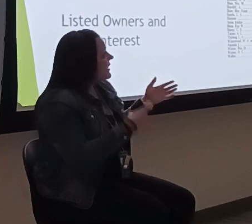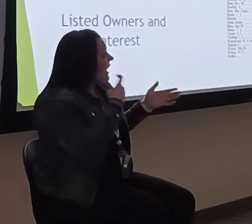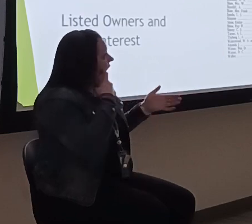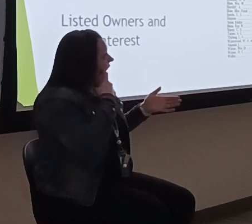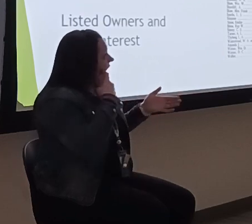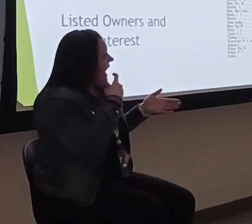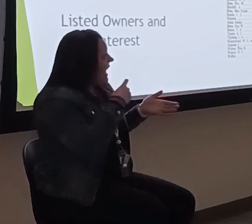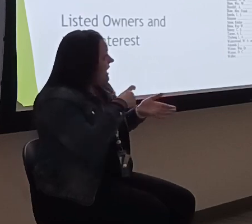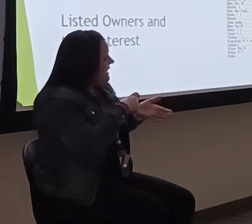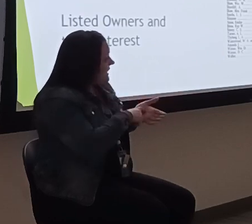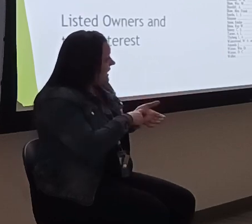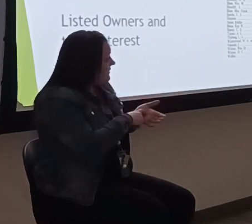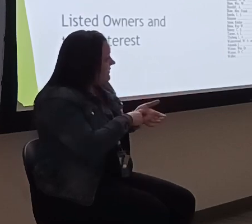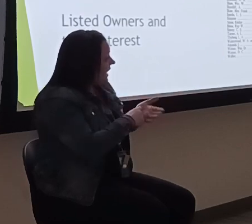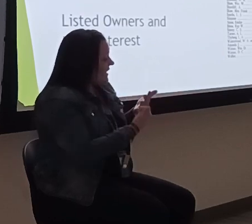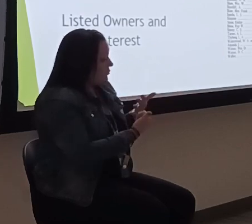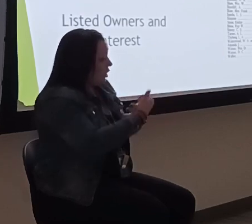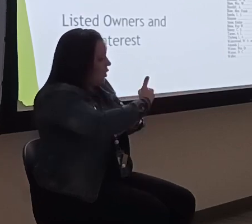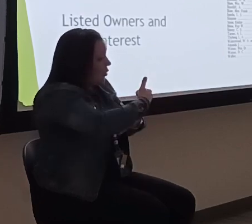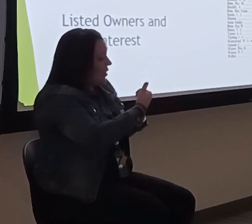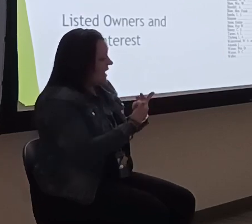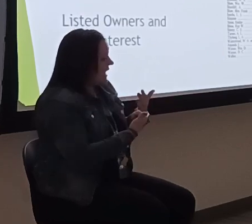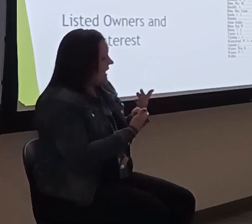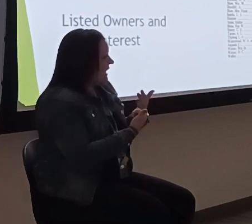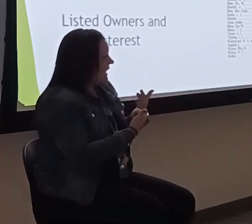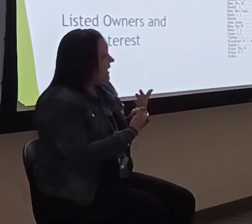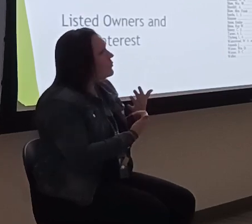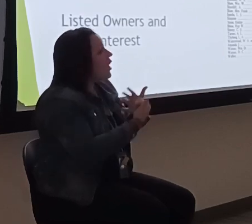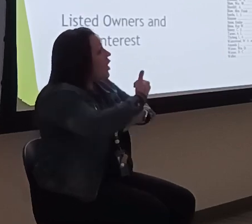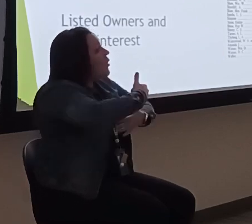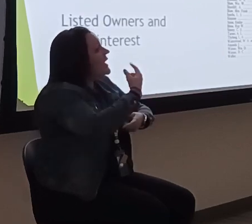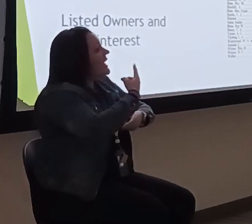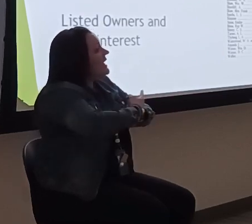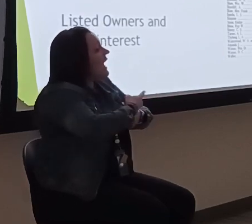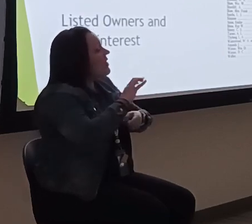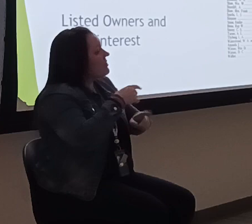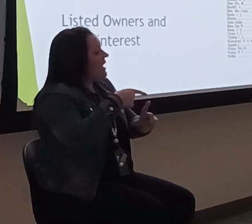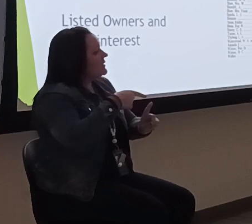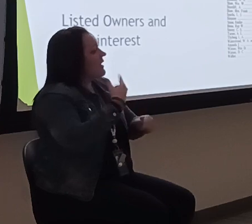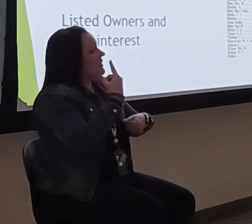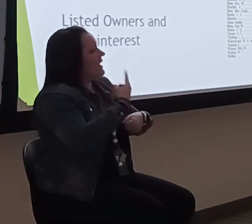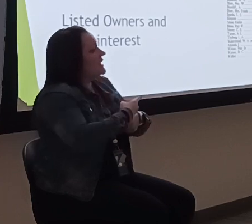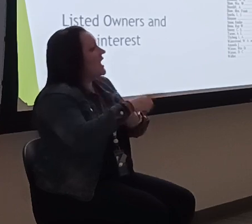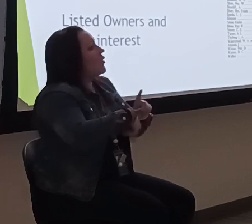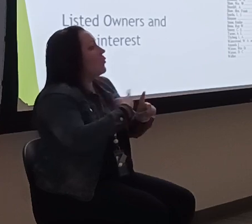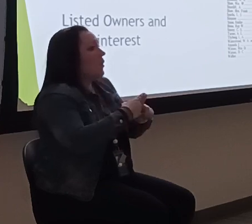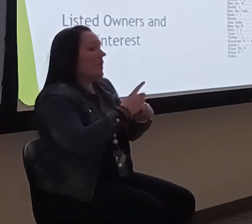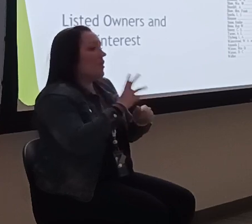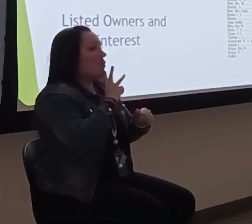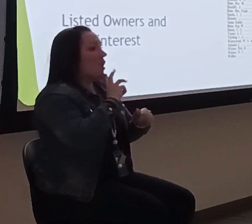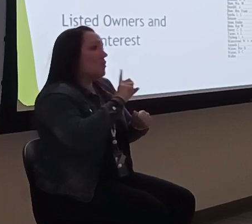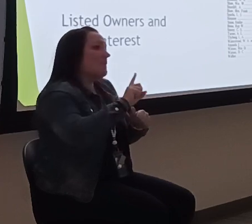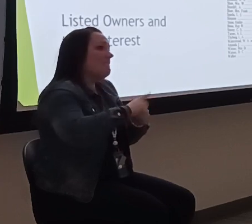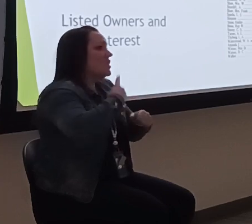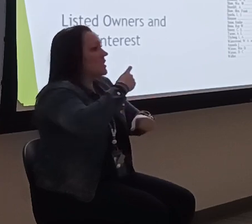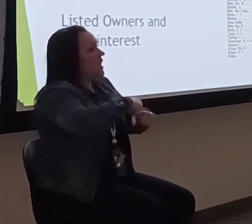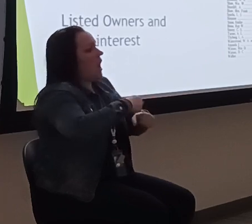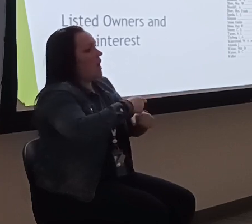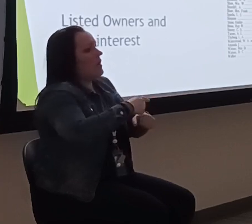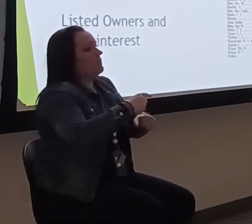identifies the priority date up here. The priority date is the date that the water was first put to